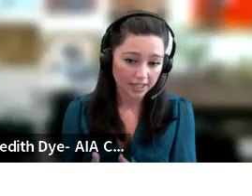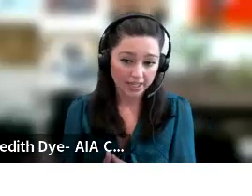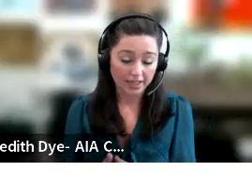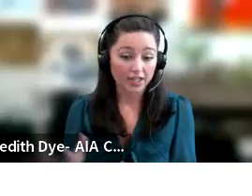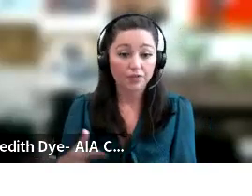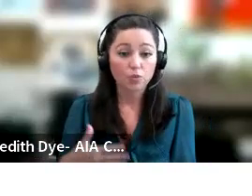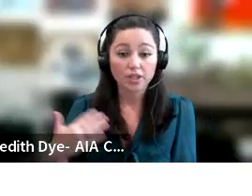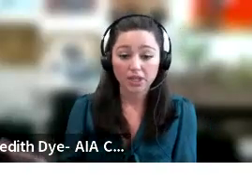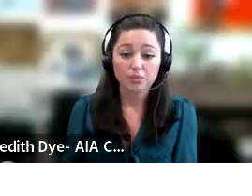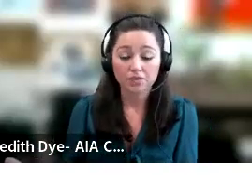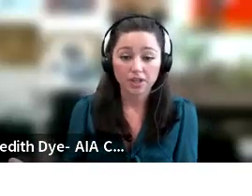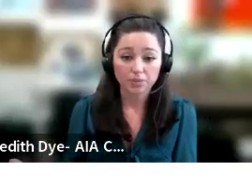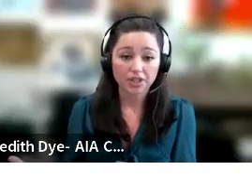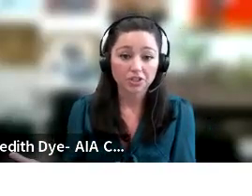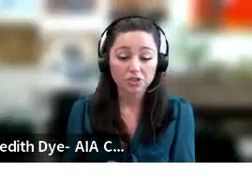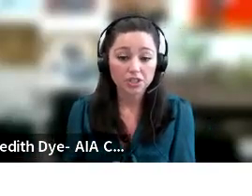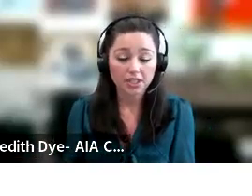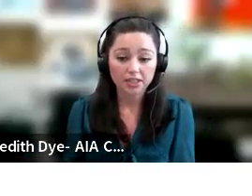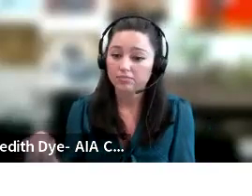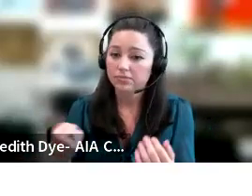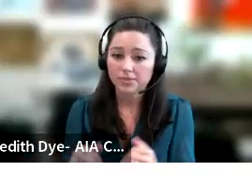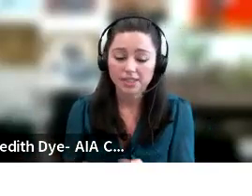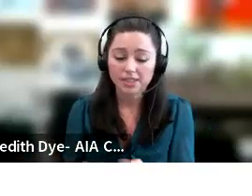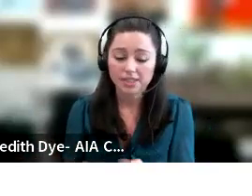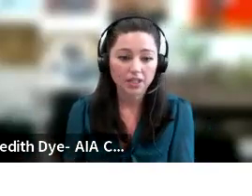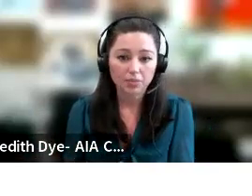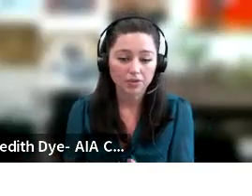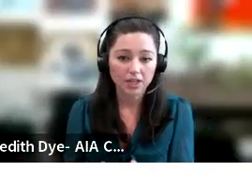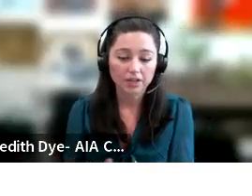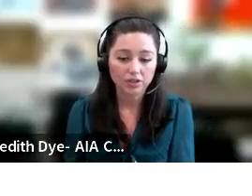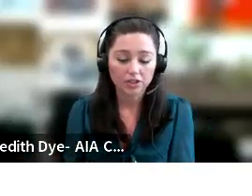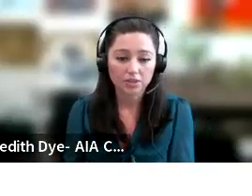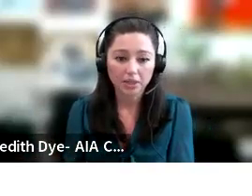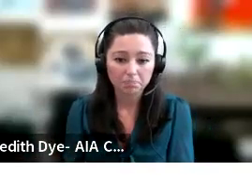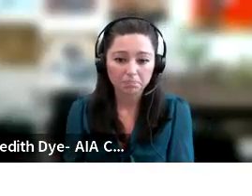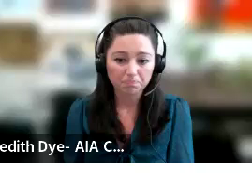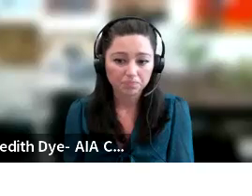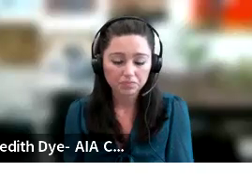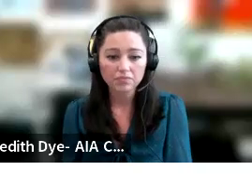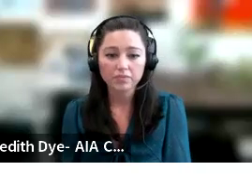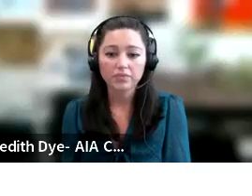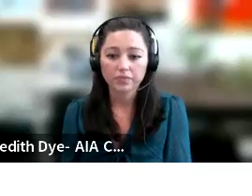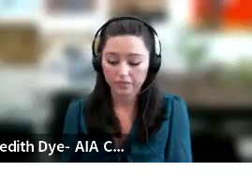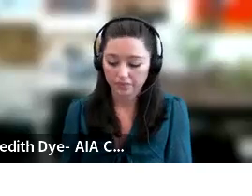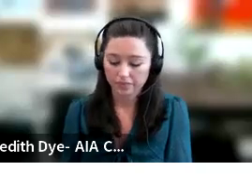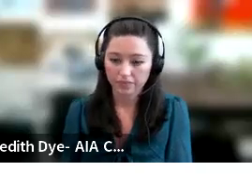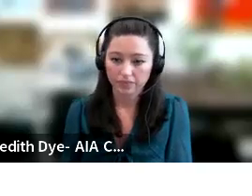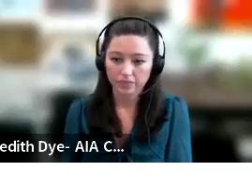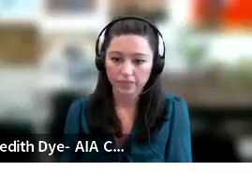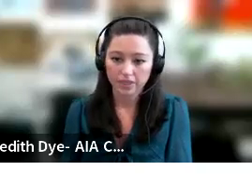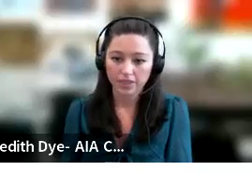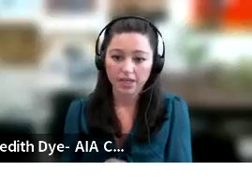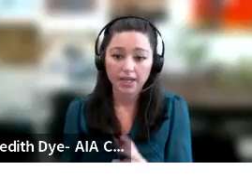available. And then if one becomes available that you're interested in, simply email that cover letter to me.